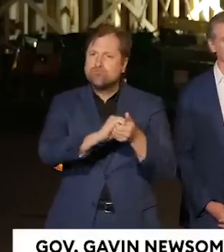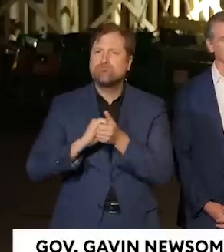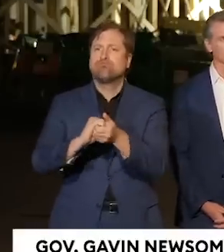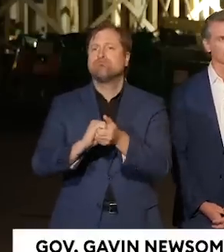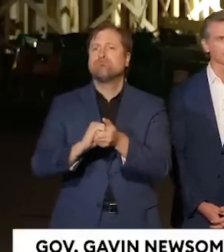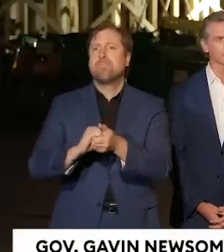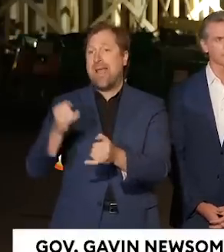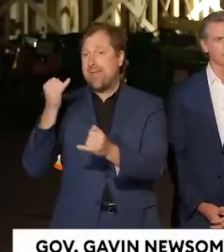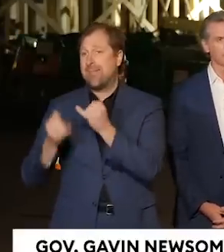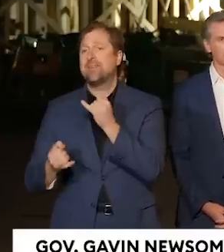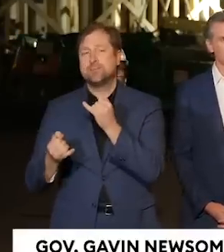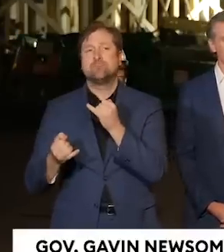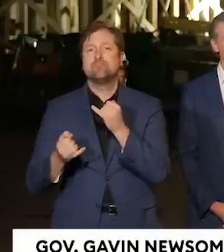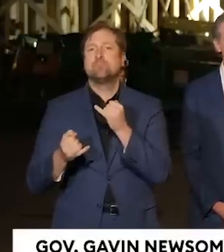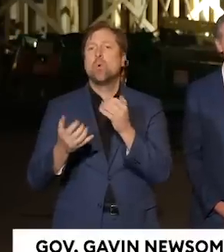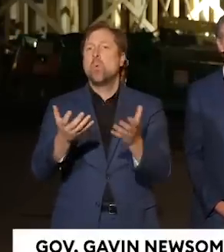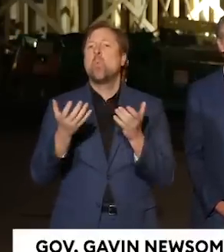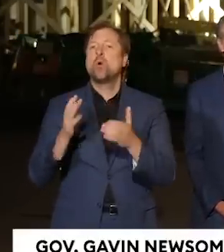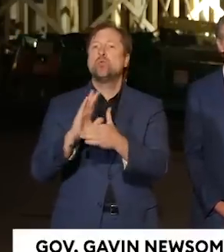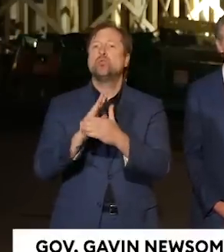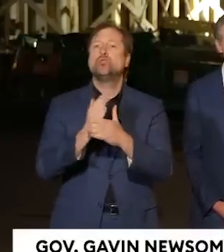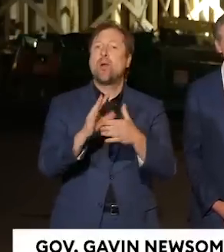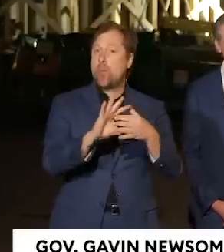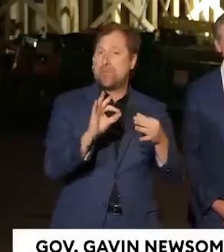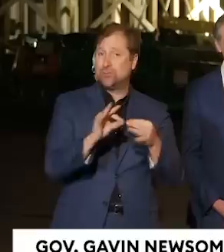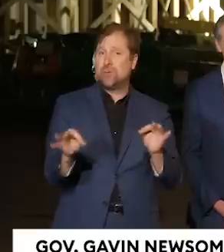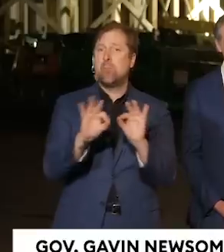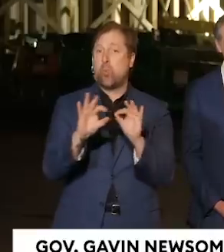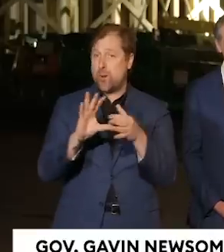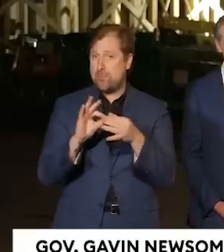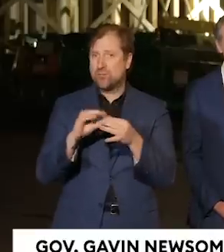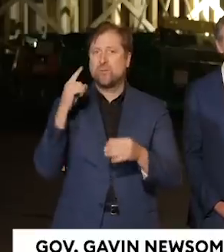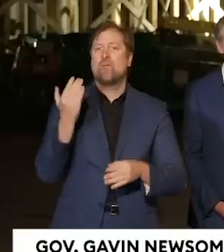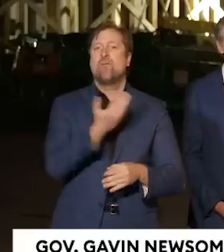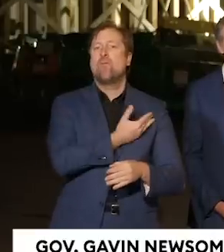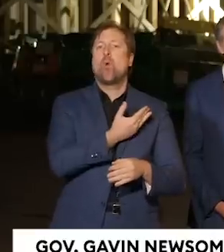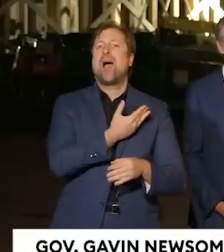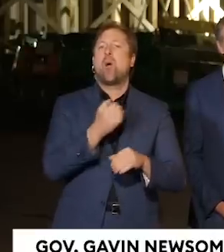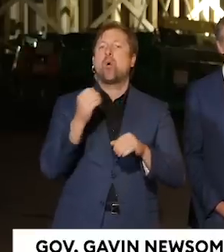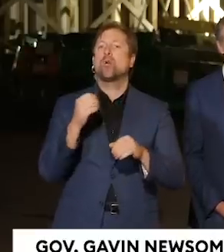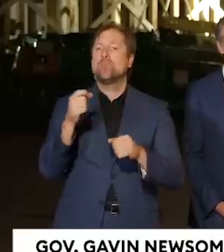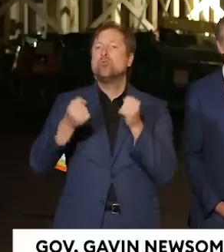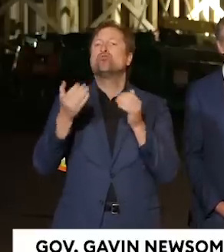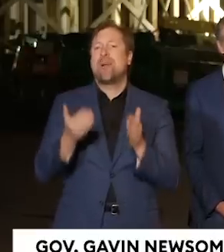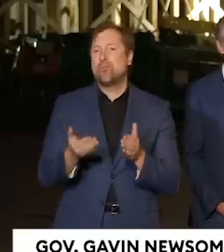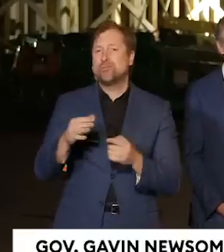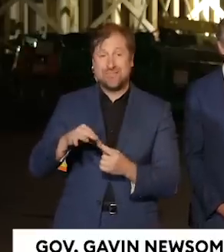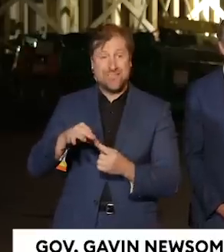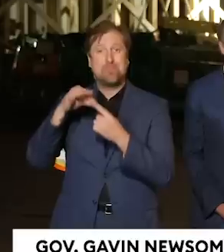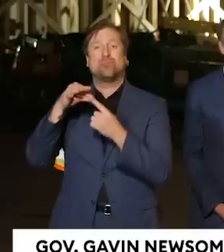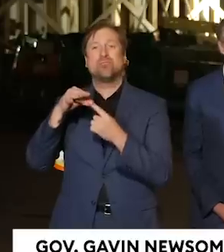Finalmente, queremos compartir un mensaje importante para nuestros conductores,